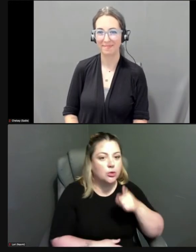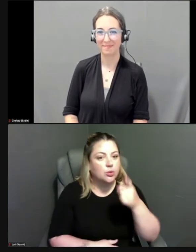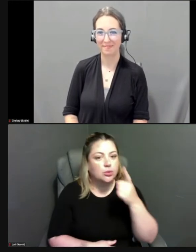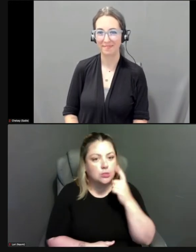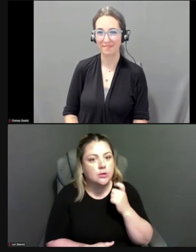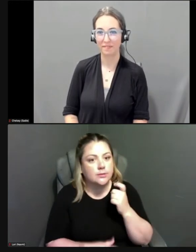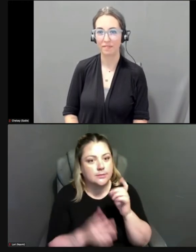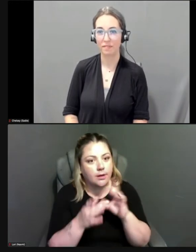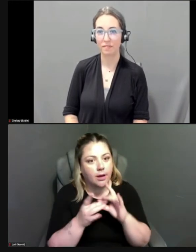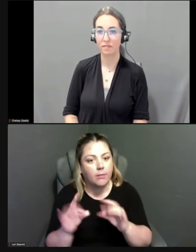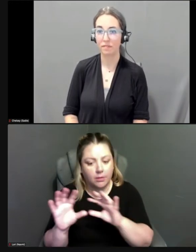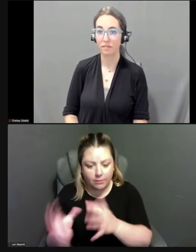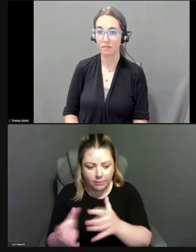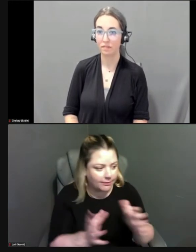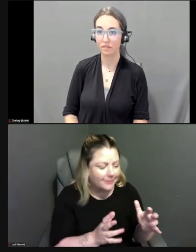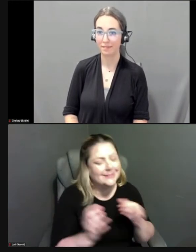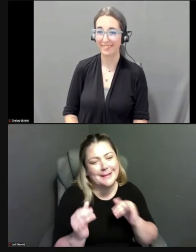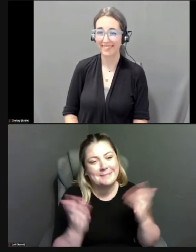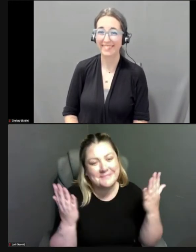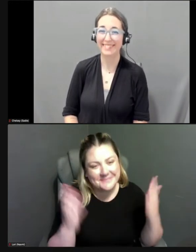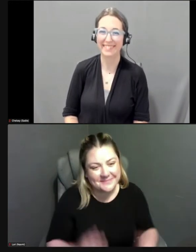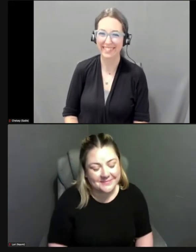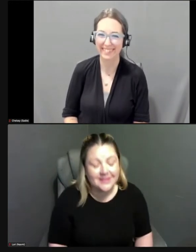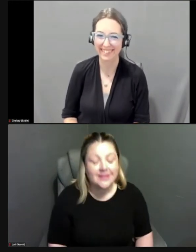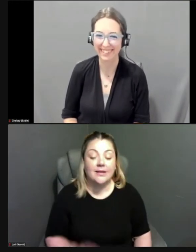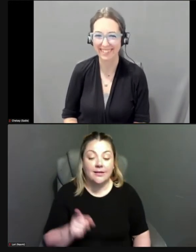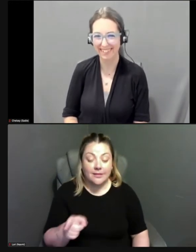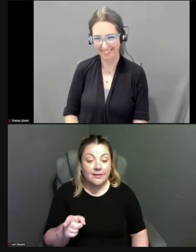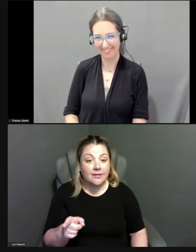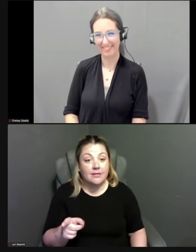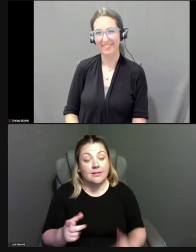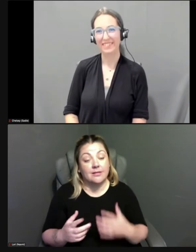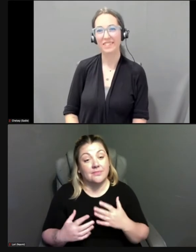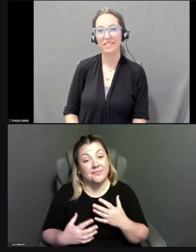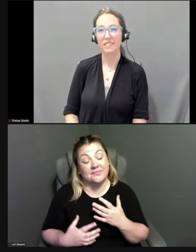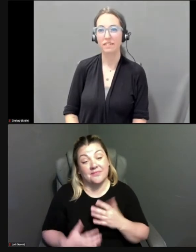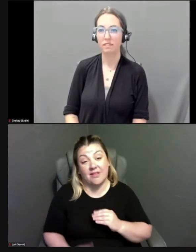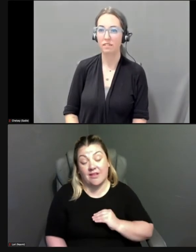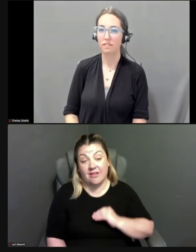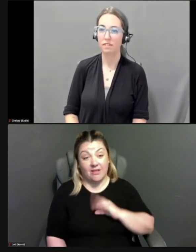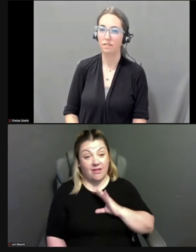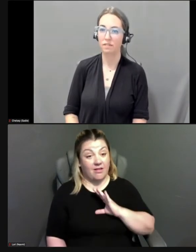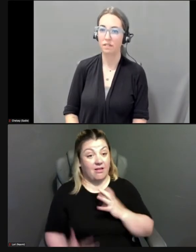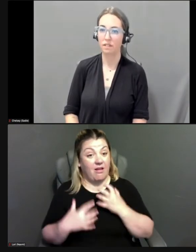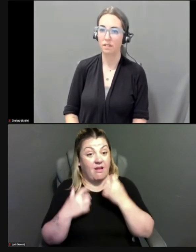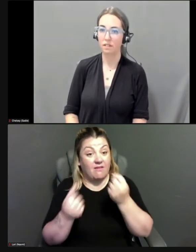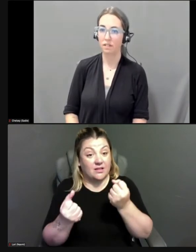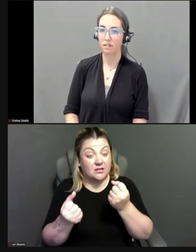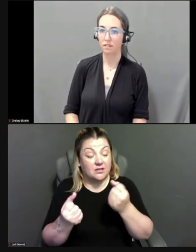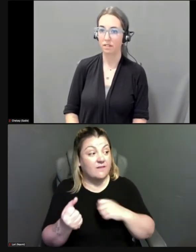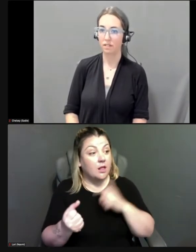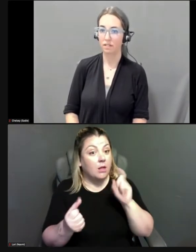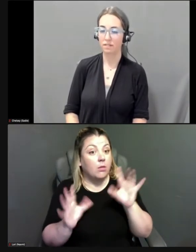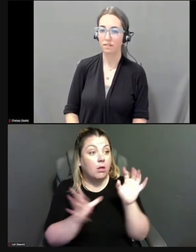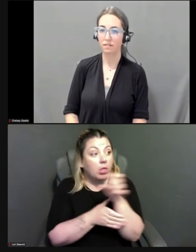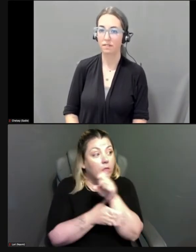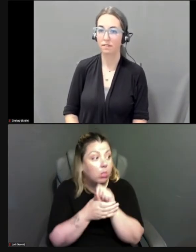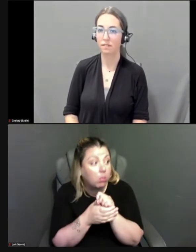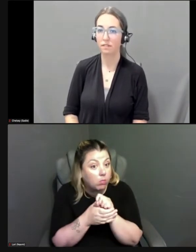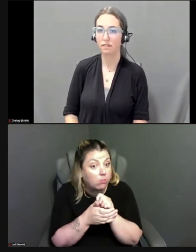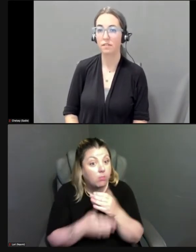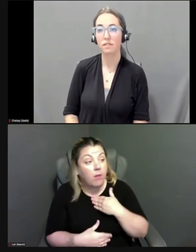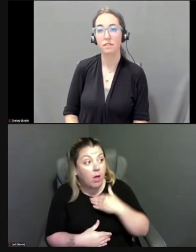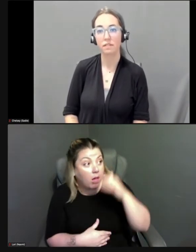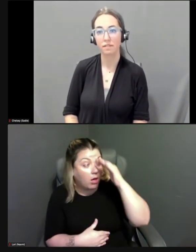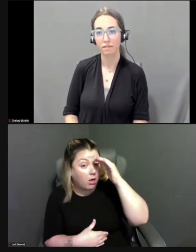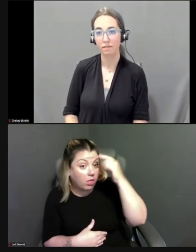It's like yes, confidence. I don't feel like I have to hide or shrink myself or my opinions